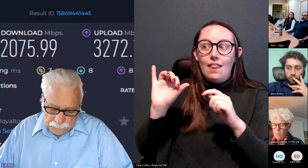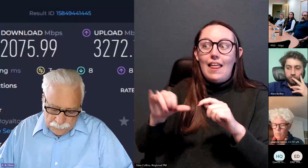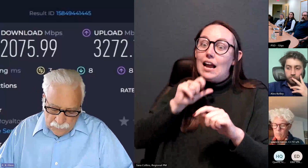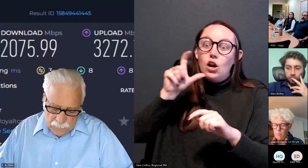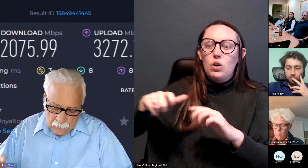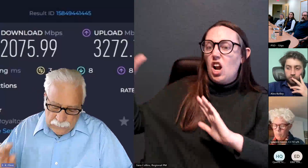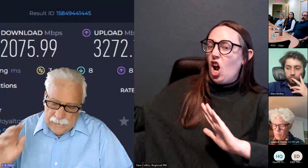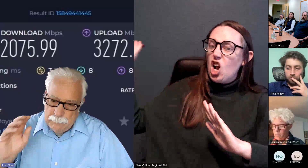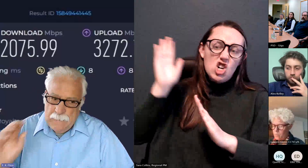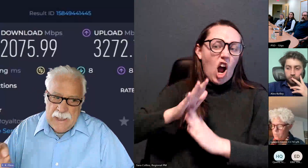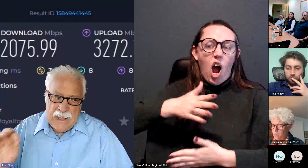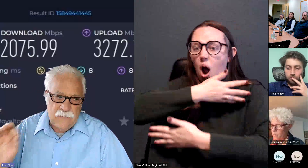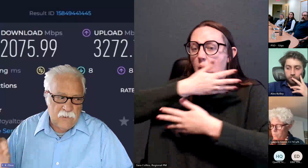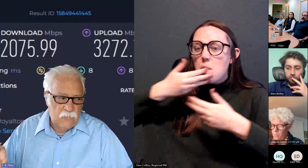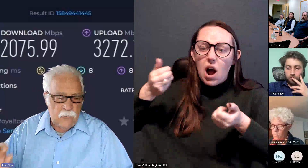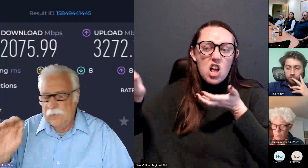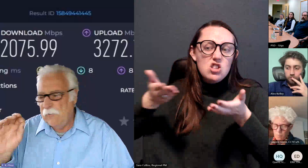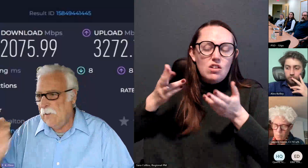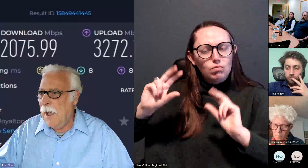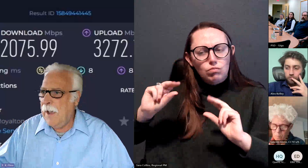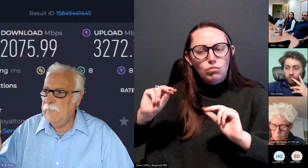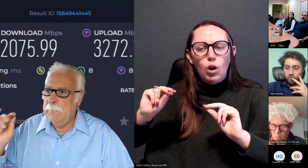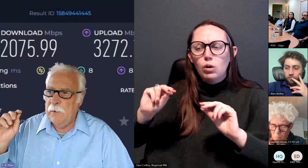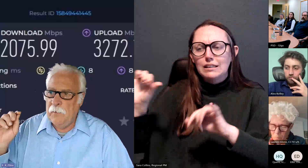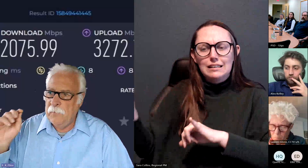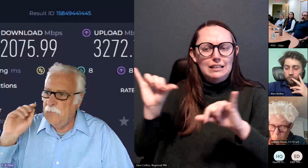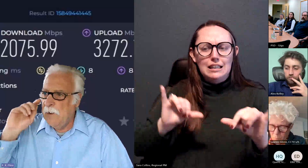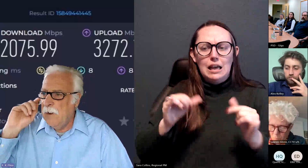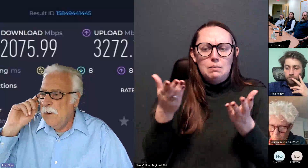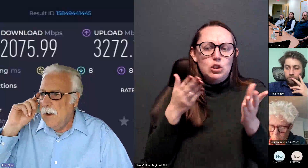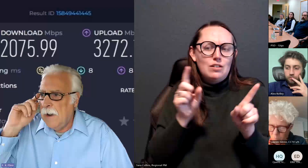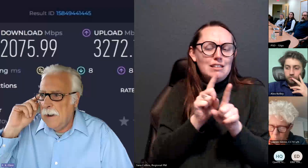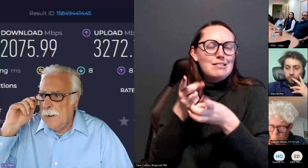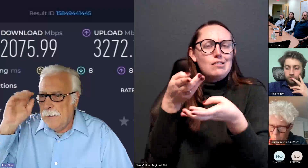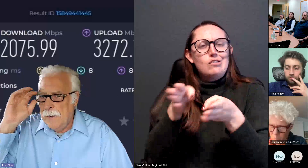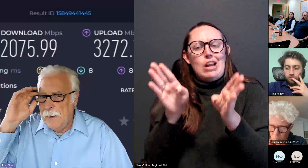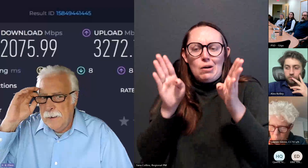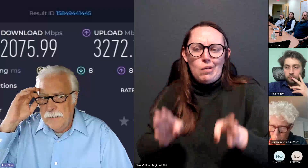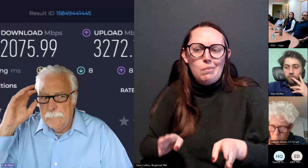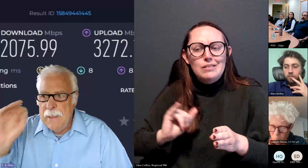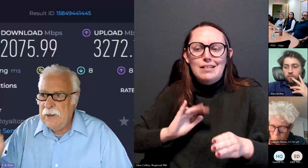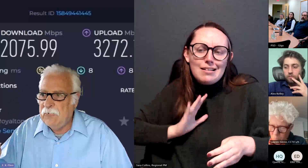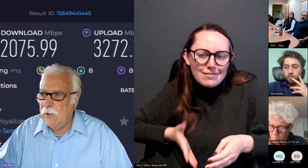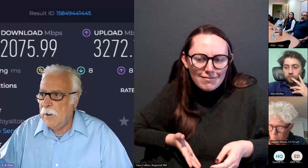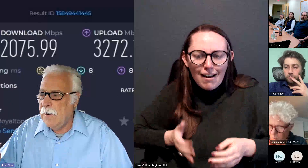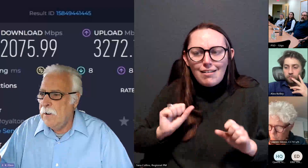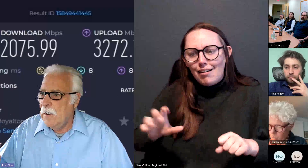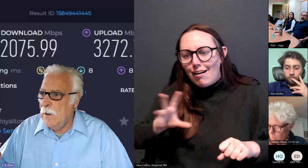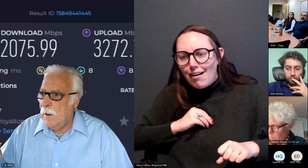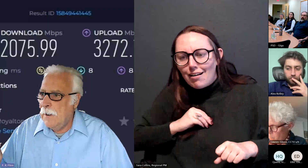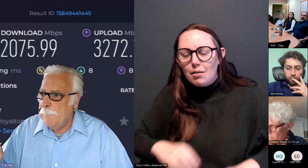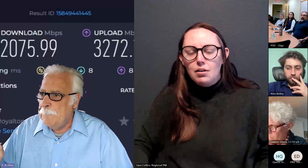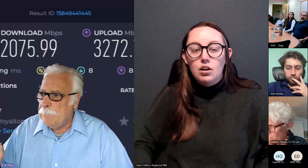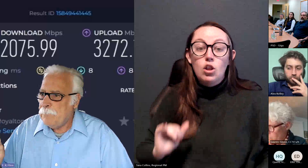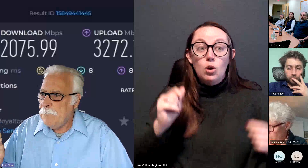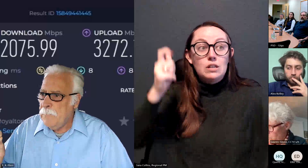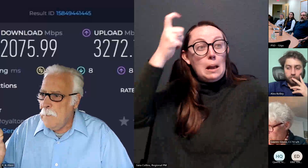And the big institutions, the hospitals, the major